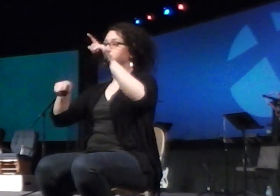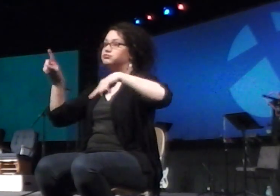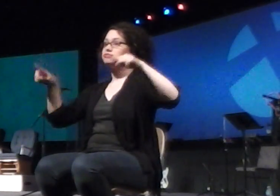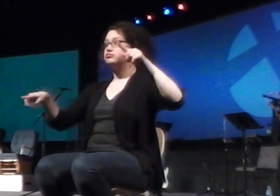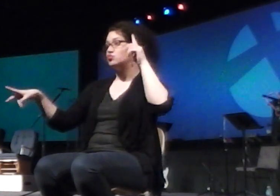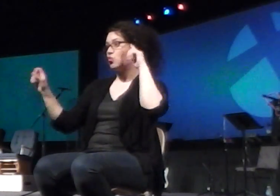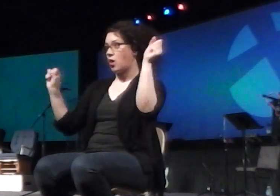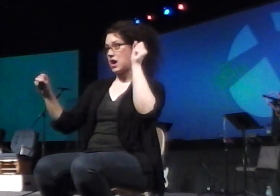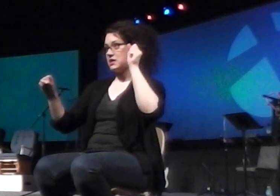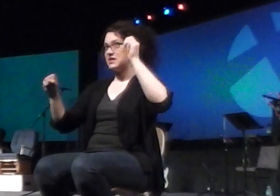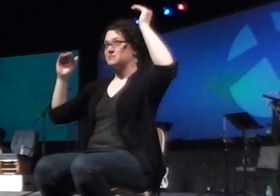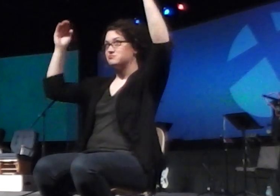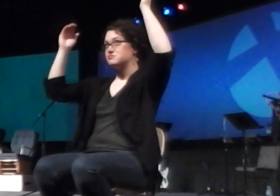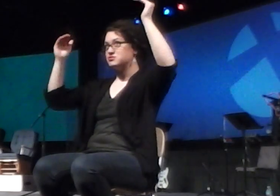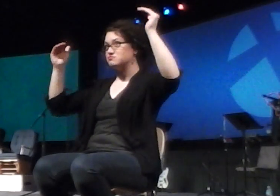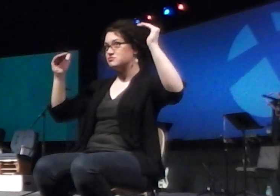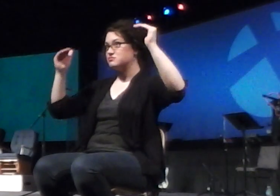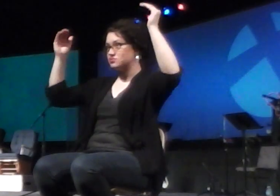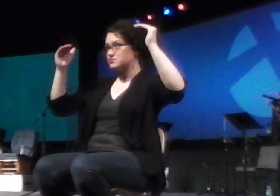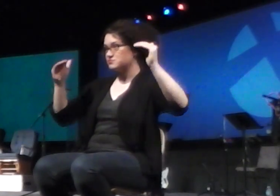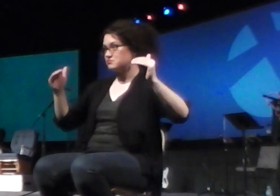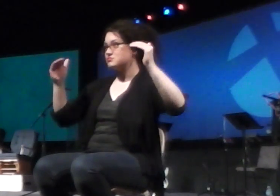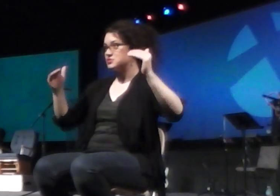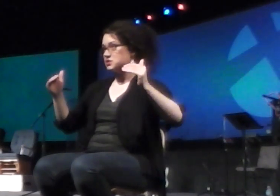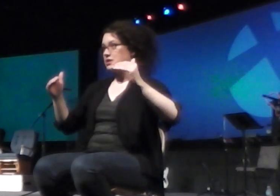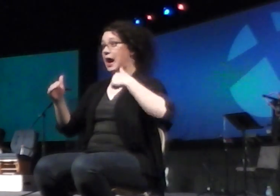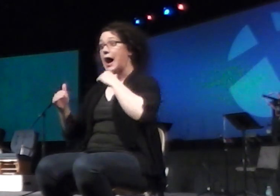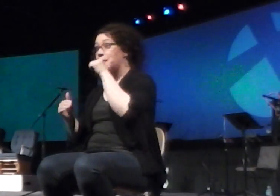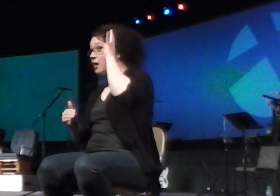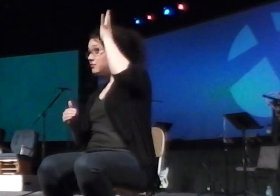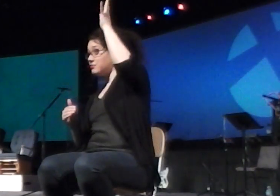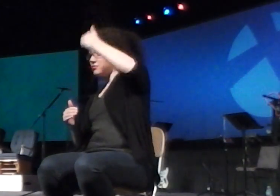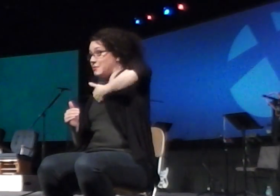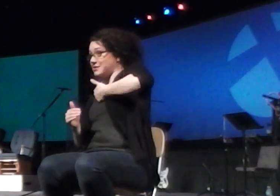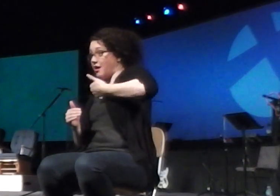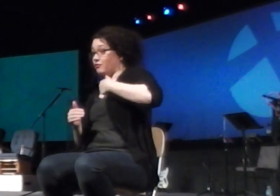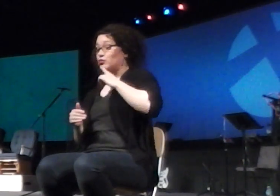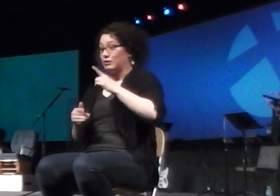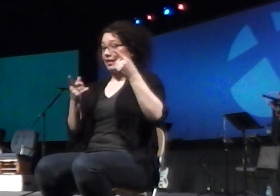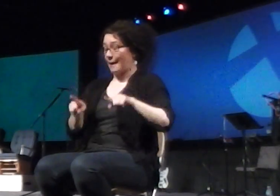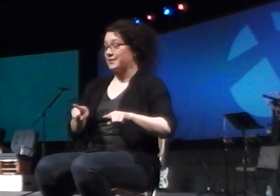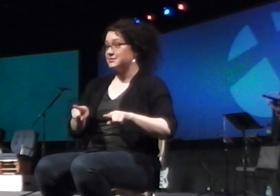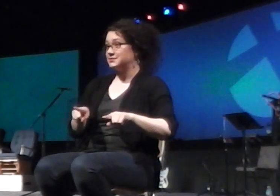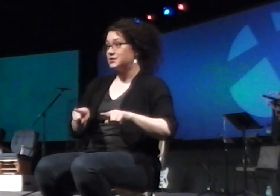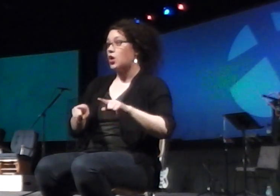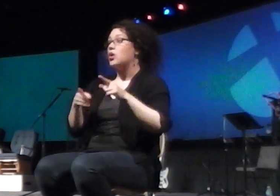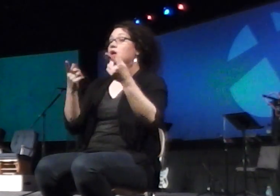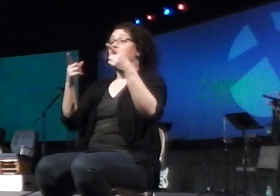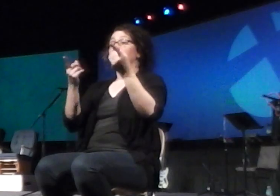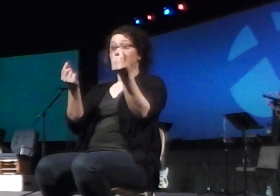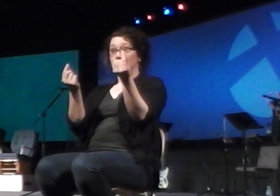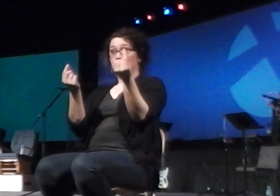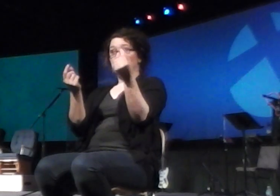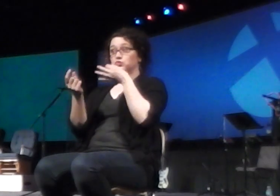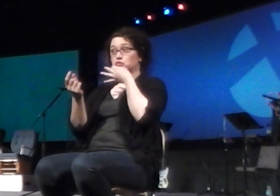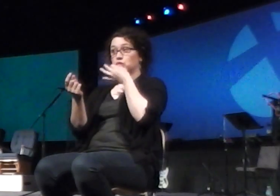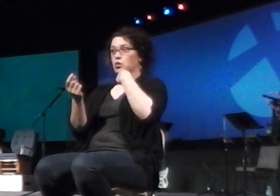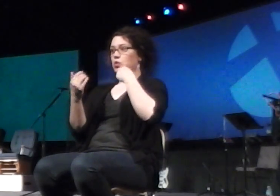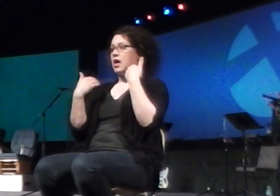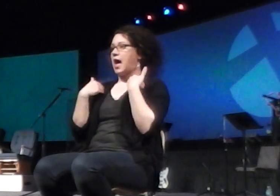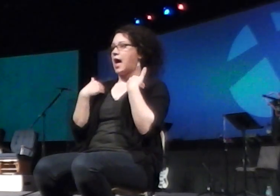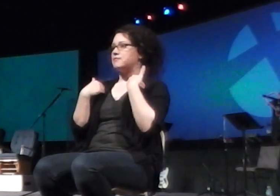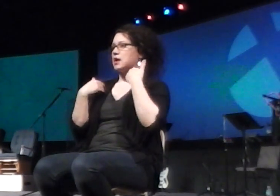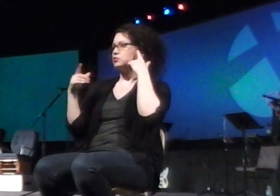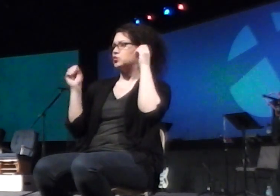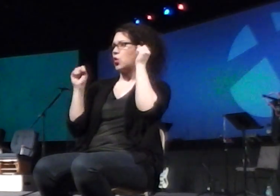frequencies just for fun, so you can actually see this is not a made-up thing. This really happens to us as we age. And so what's going to happen is in a moment we're going to play a tone. It's